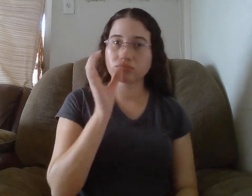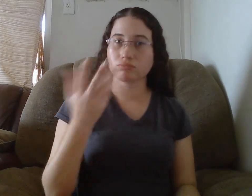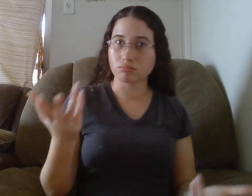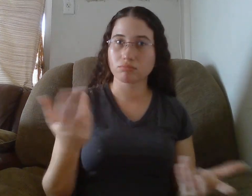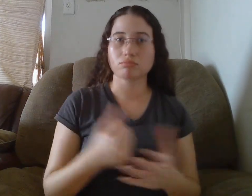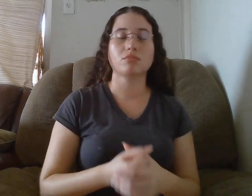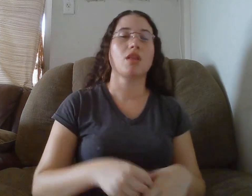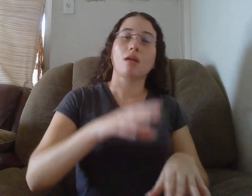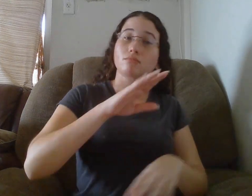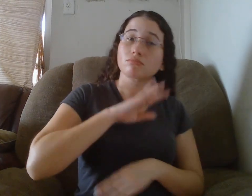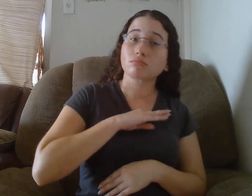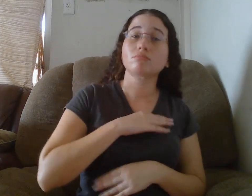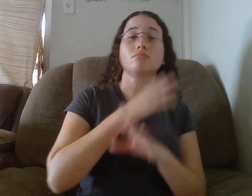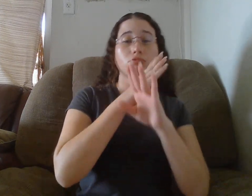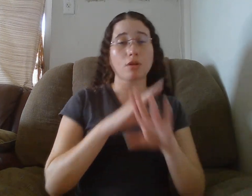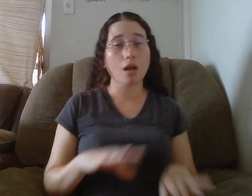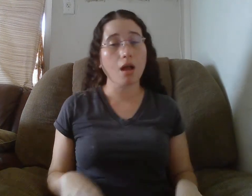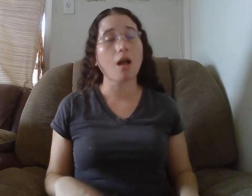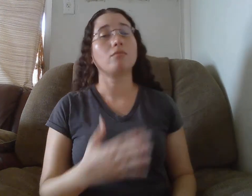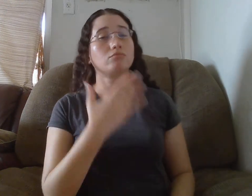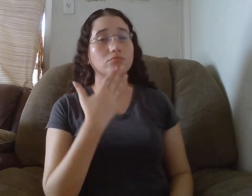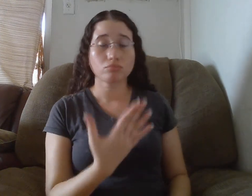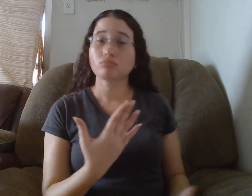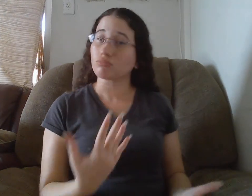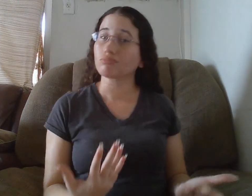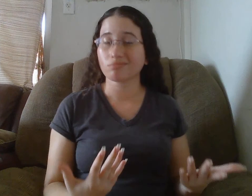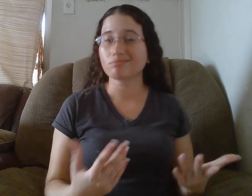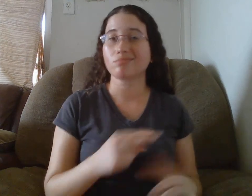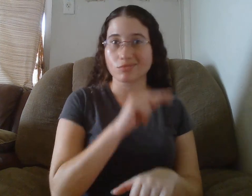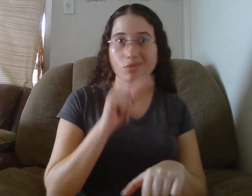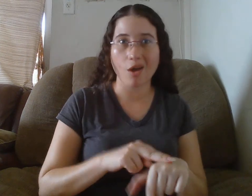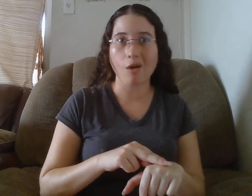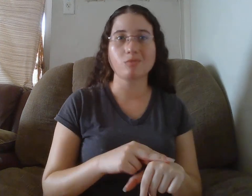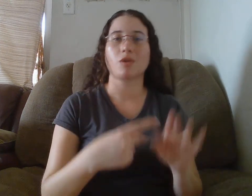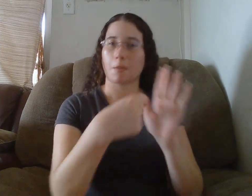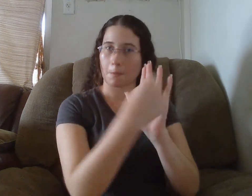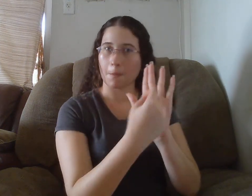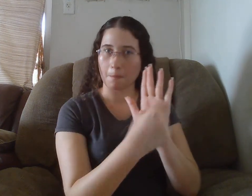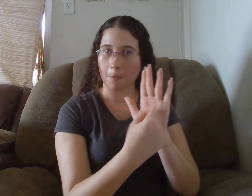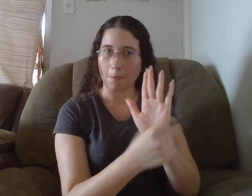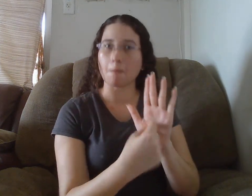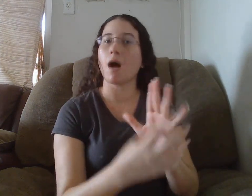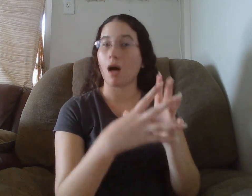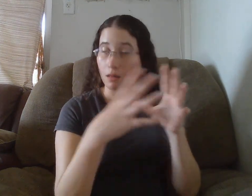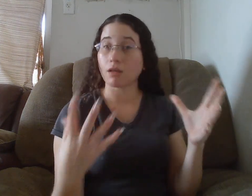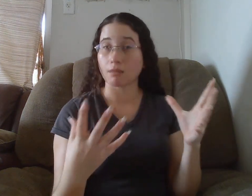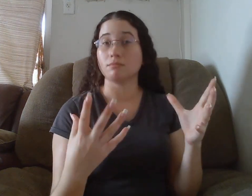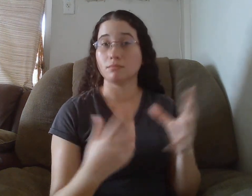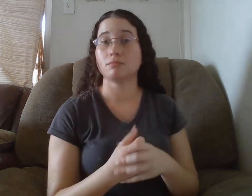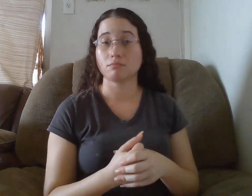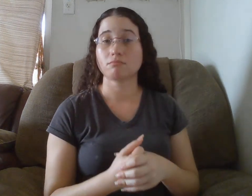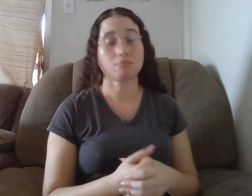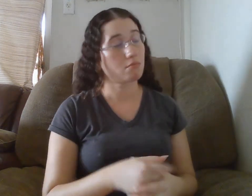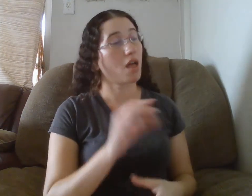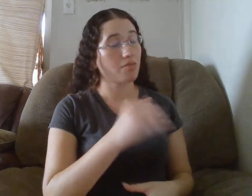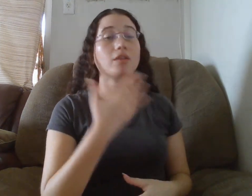Content, calm, good, all of those top examples were frequently selected by these students. That's very good information.